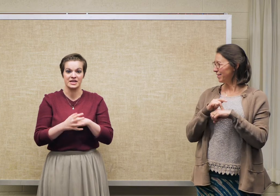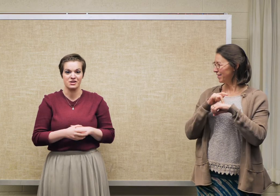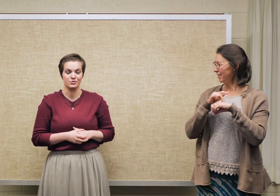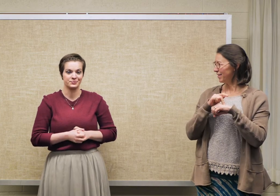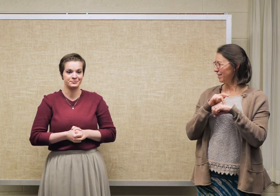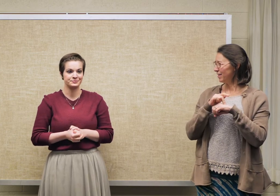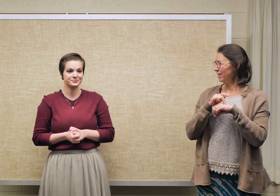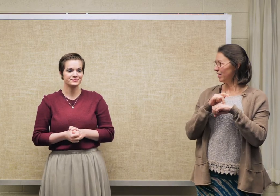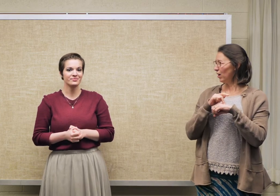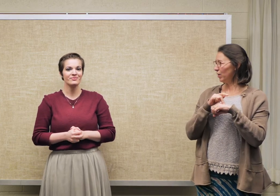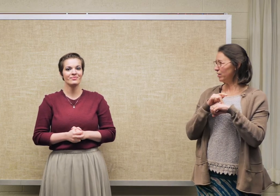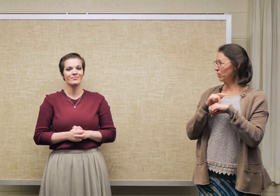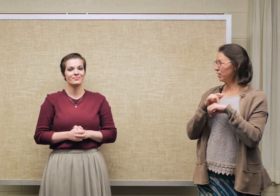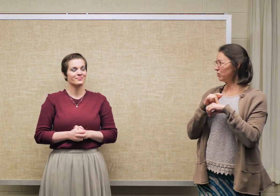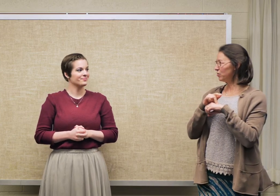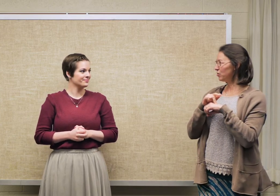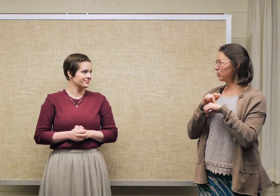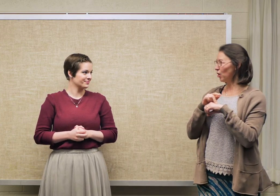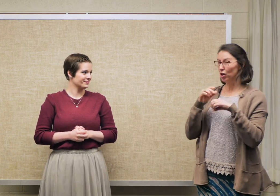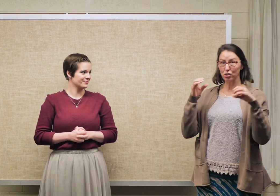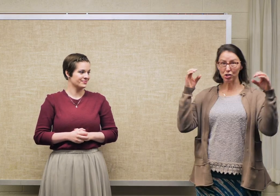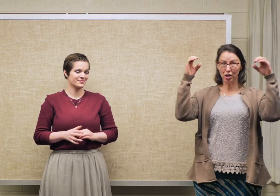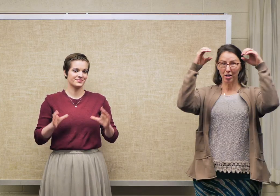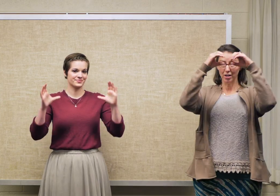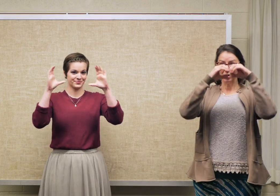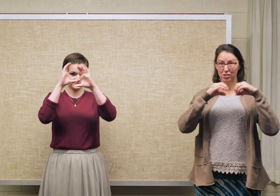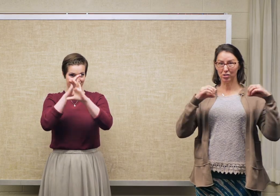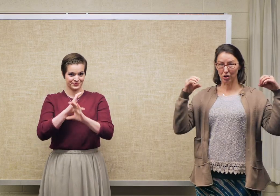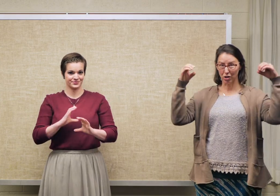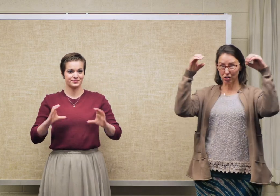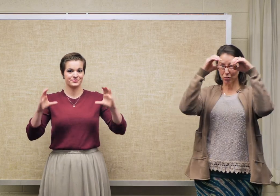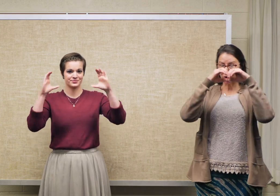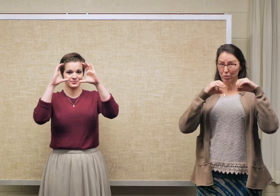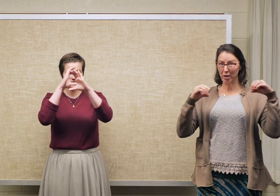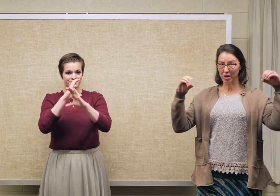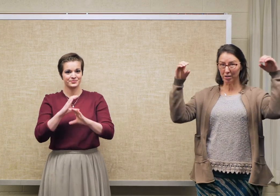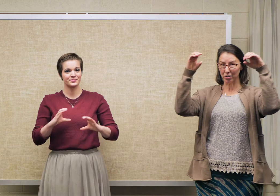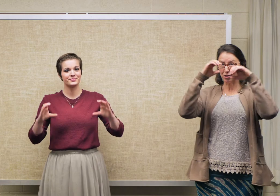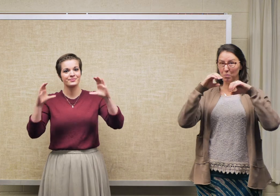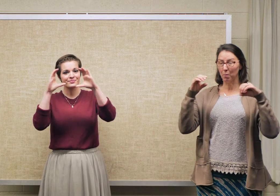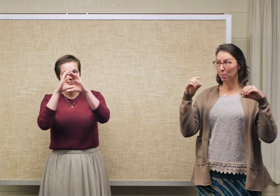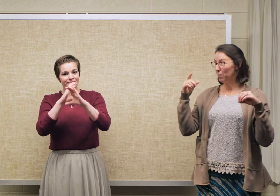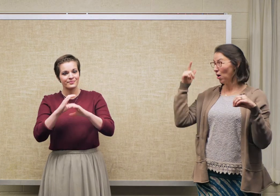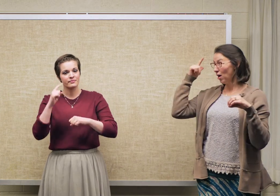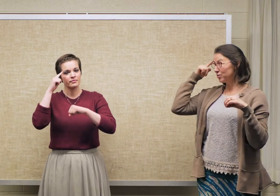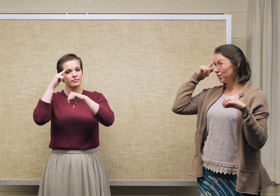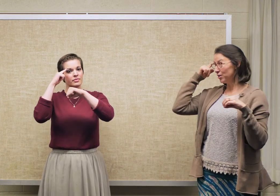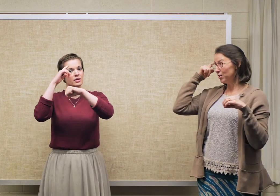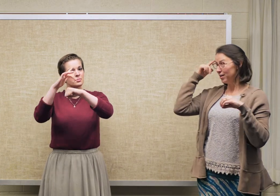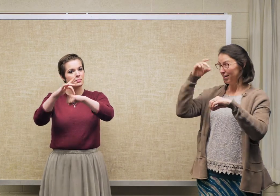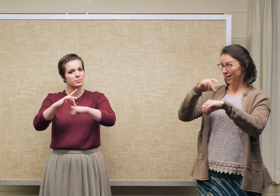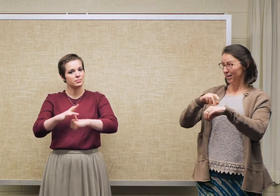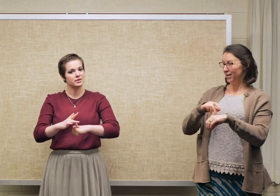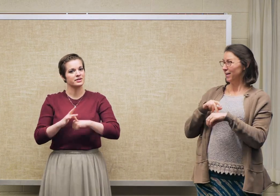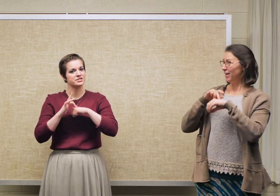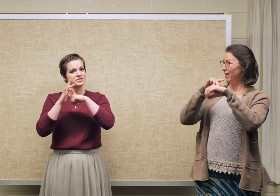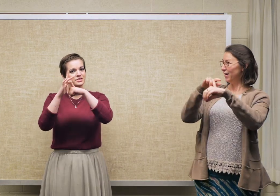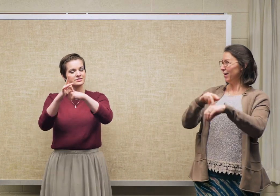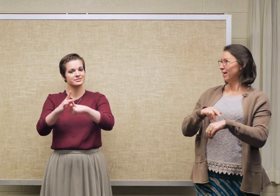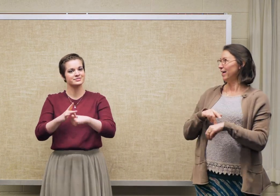you. Okay, so let's do search. Search with your binoculars. Ponder. Ponder.